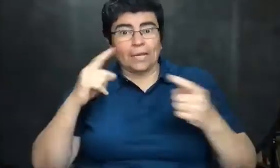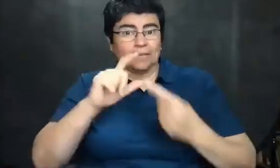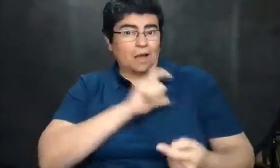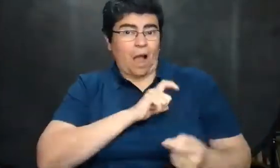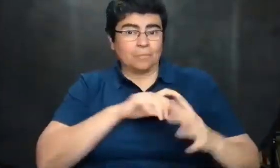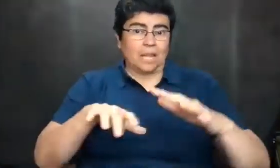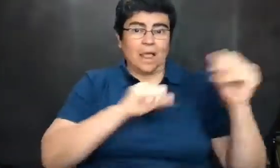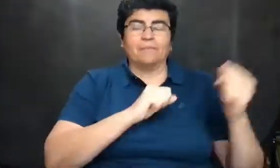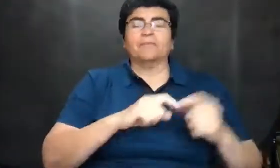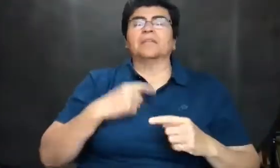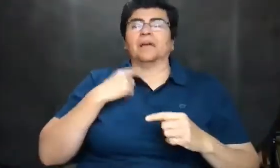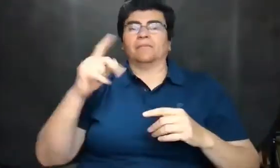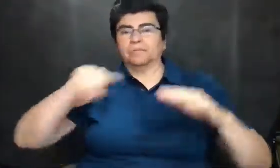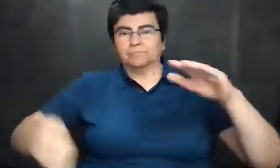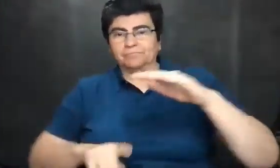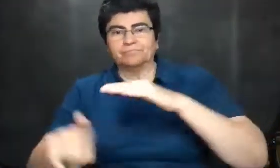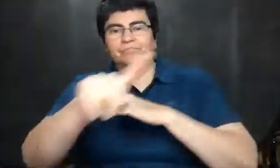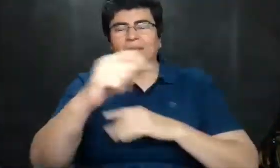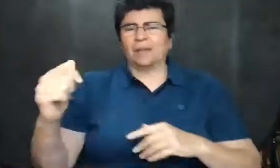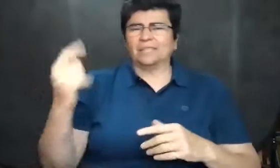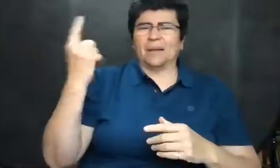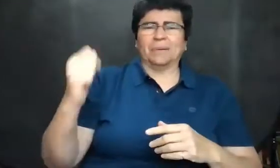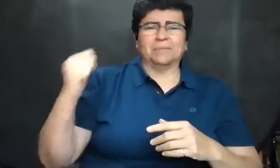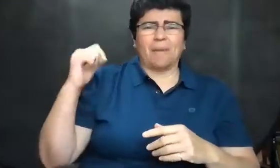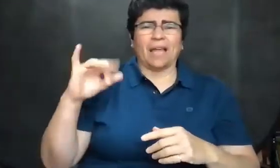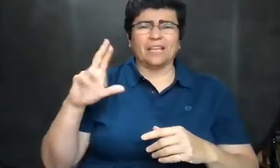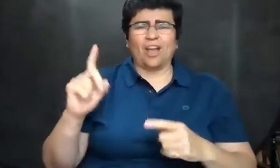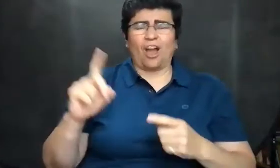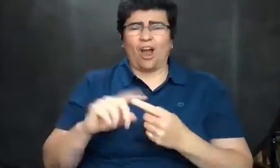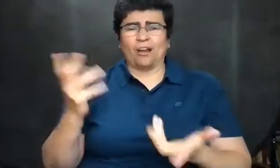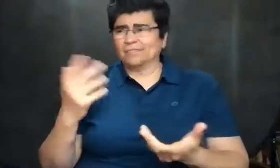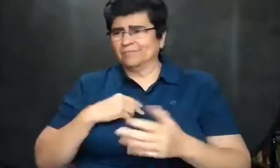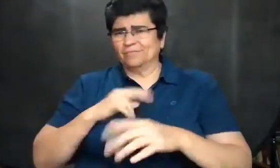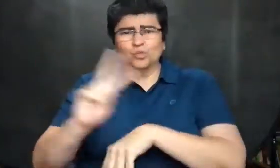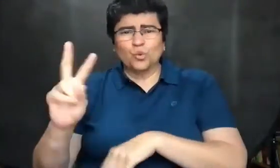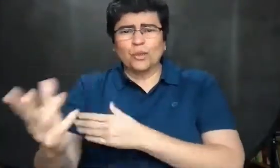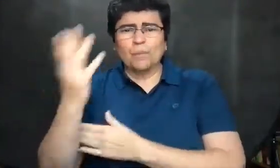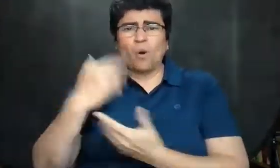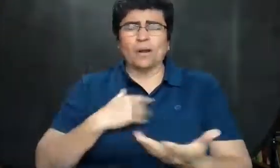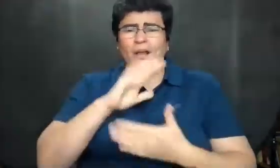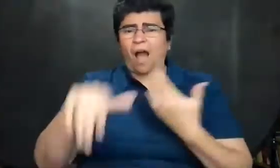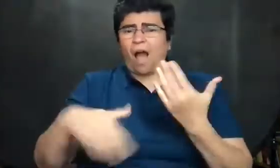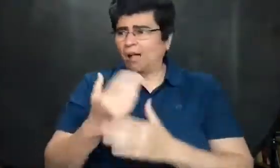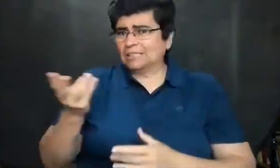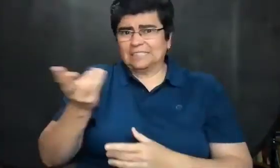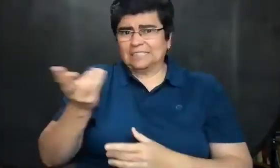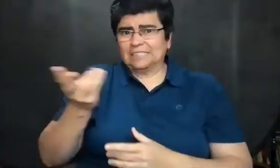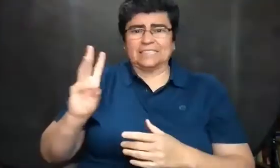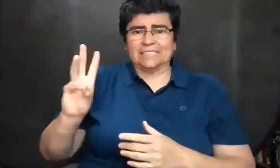up through somebody's backyard. And it's like 2 o'clock in the morning, and there's 6 of us, and we're all drunk. And we're really quiet, like drunks can be, you know what I mean?